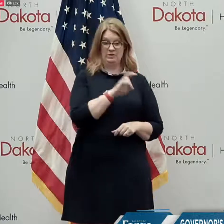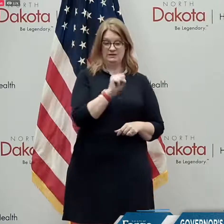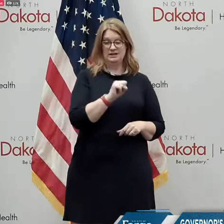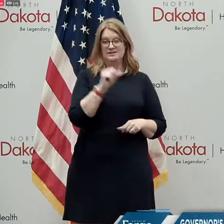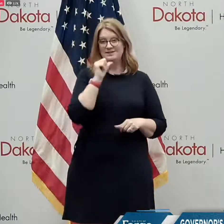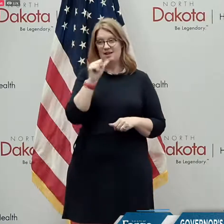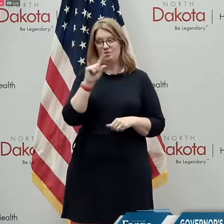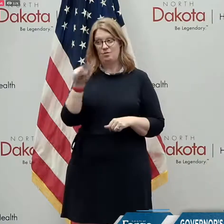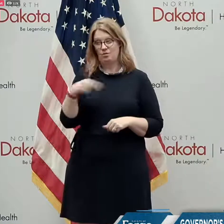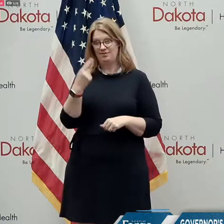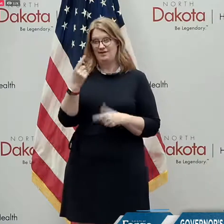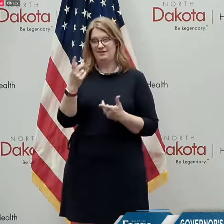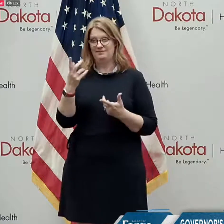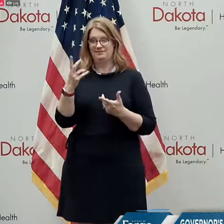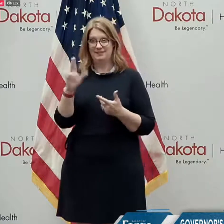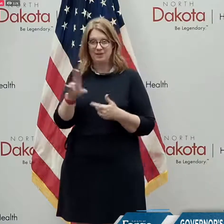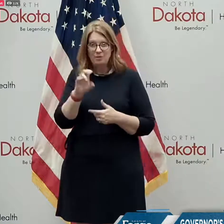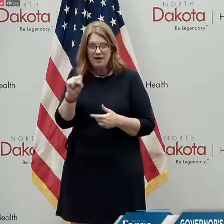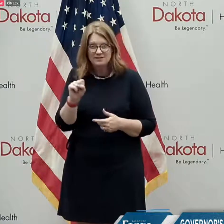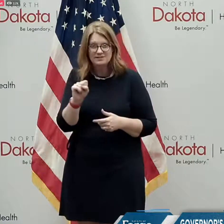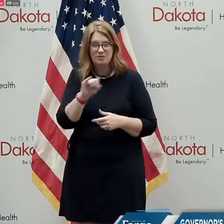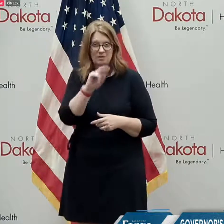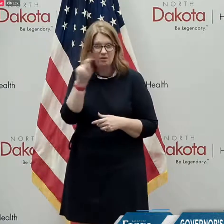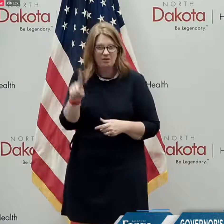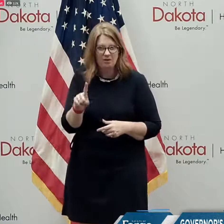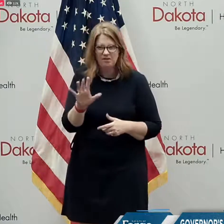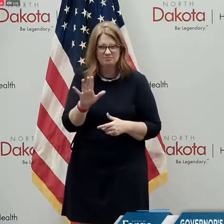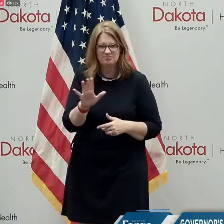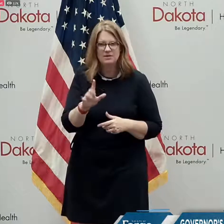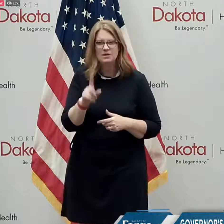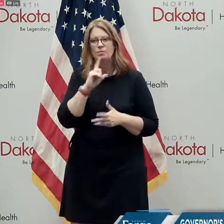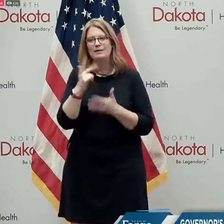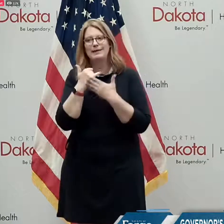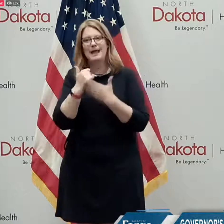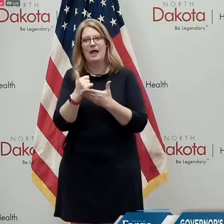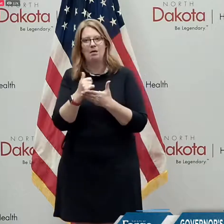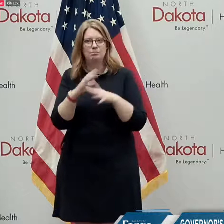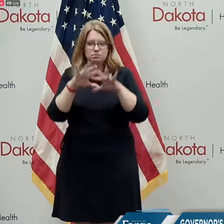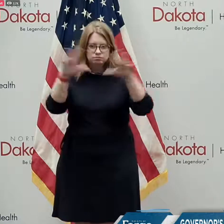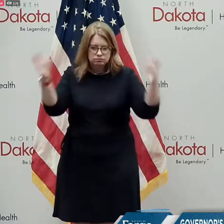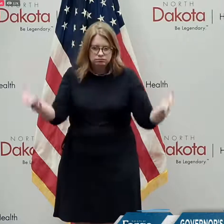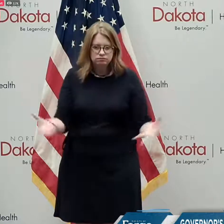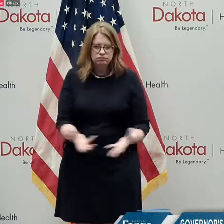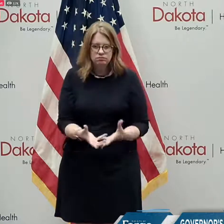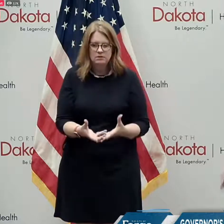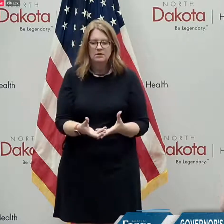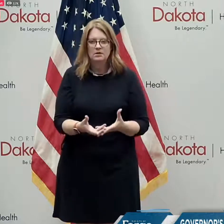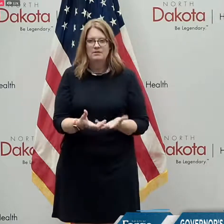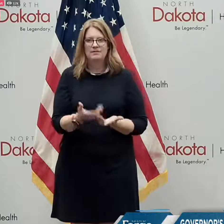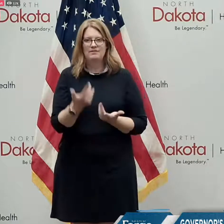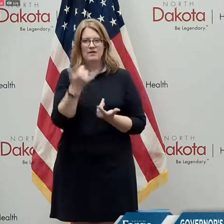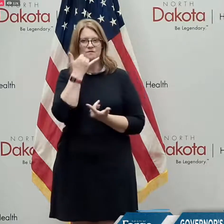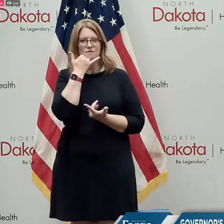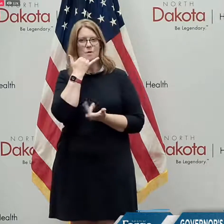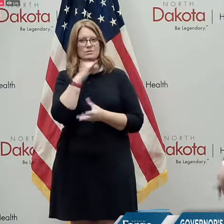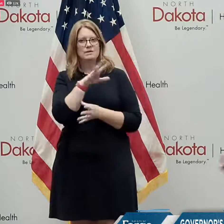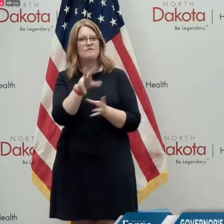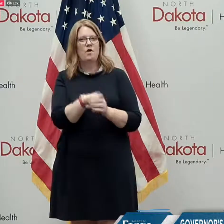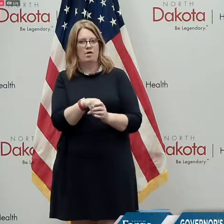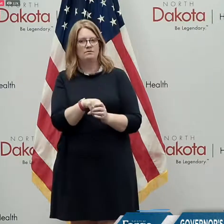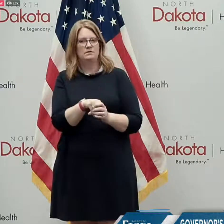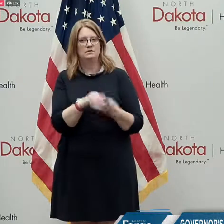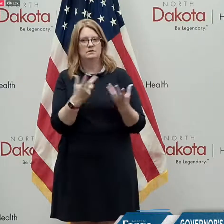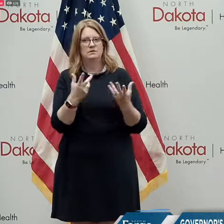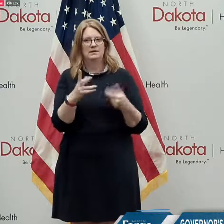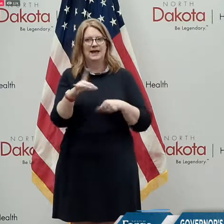but literally around the world to help get the phones in the fight, if you will, to help us at a